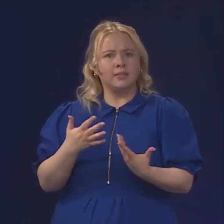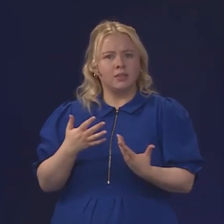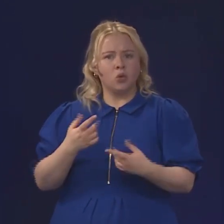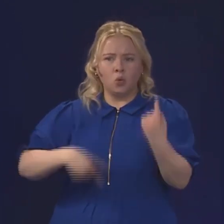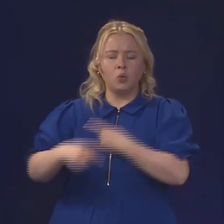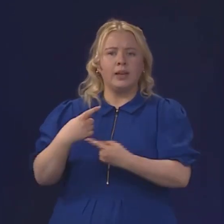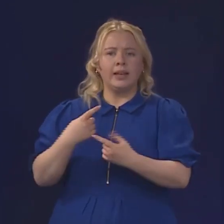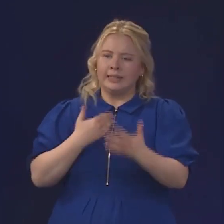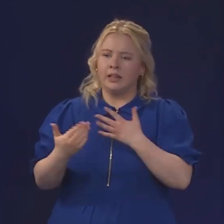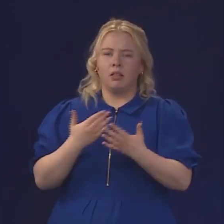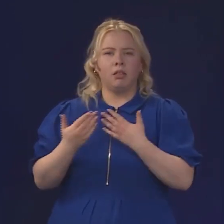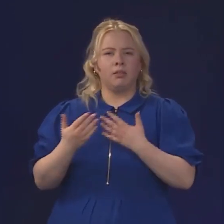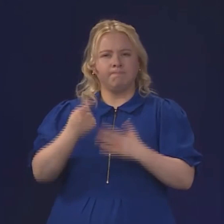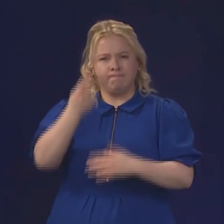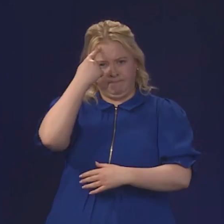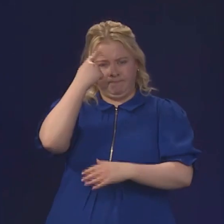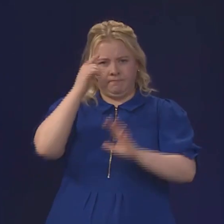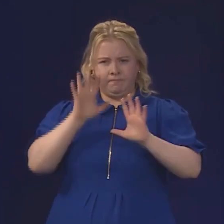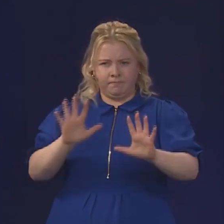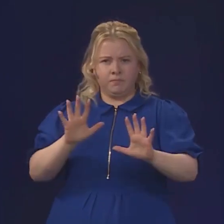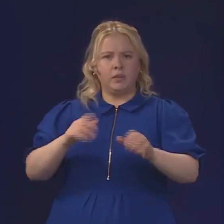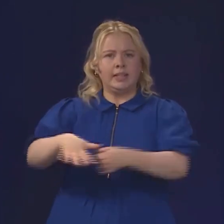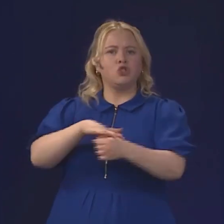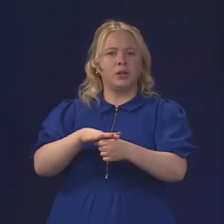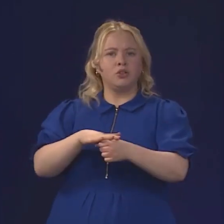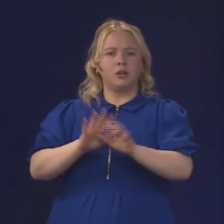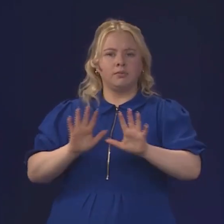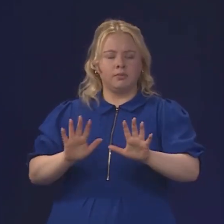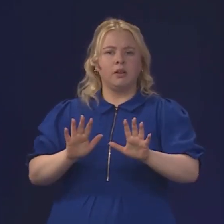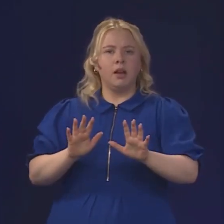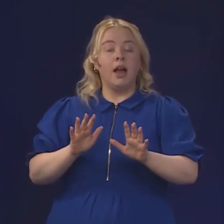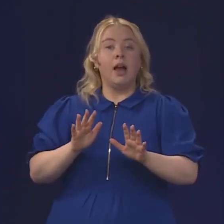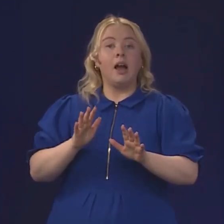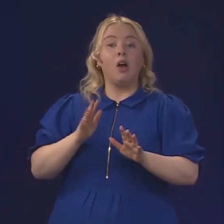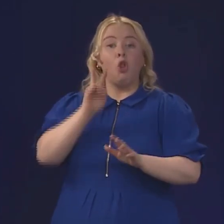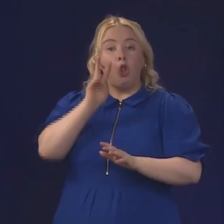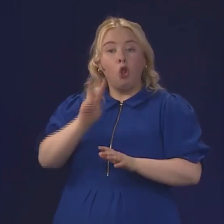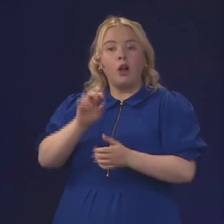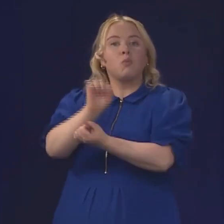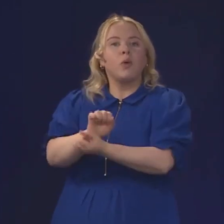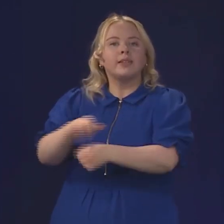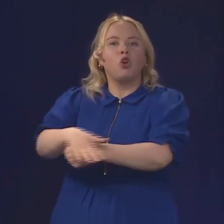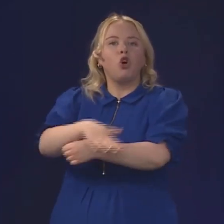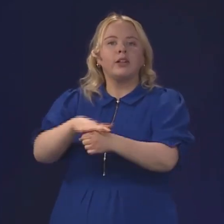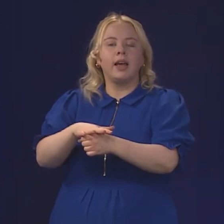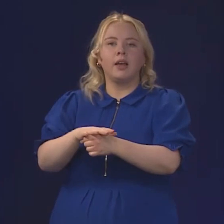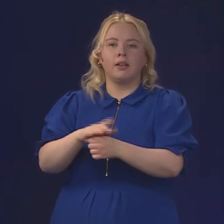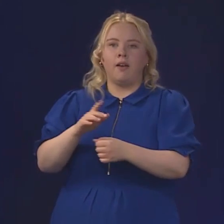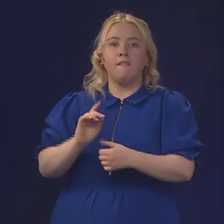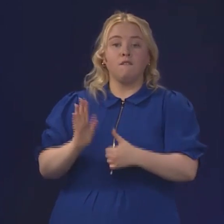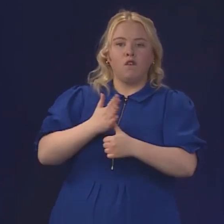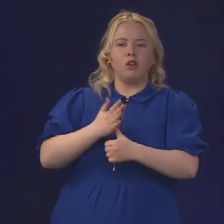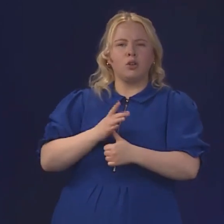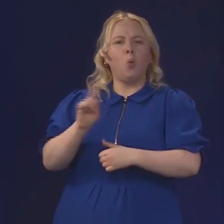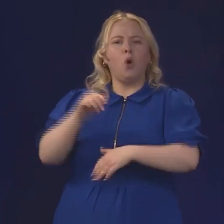we deal rationally with these situations, where we deal with, in a prison context, the nature of the crime and the degree